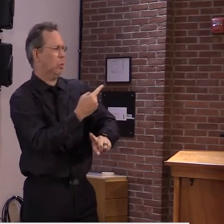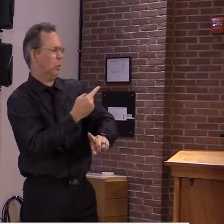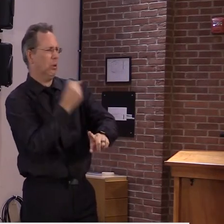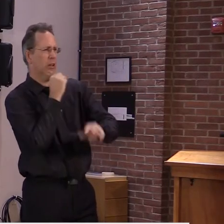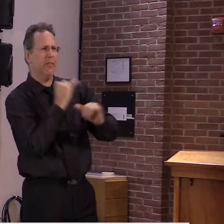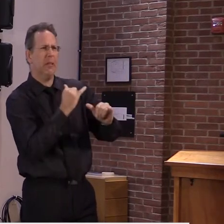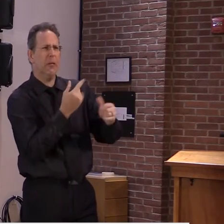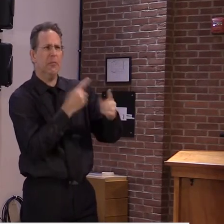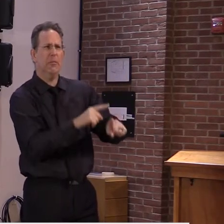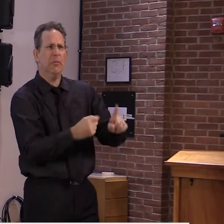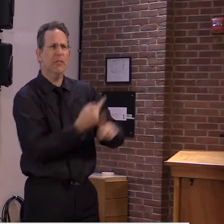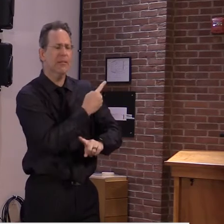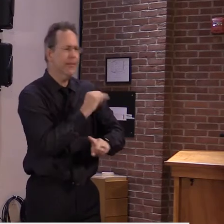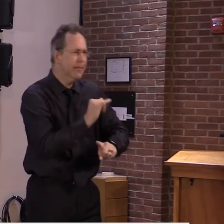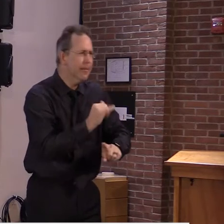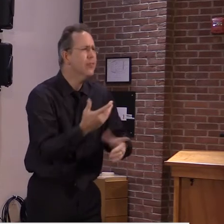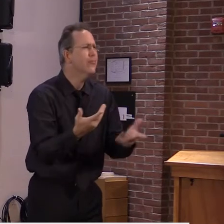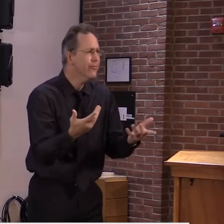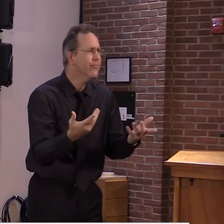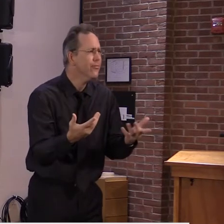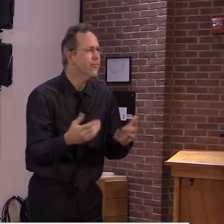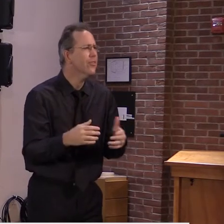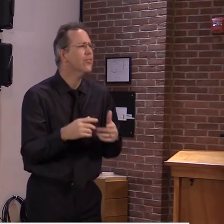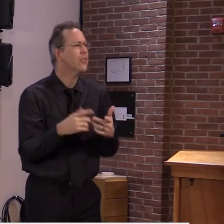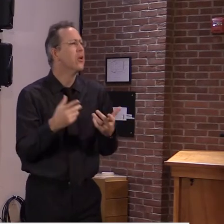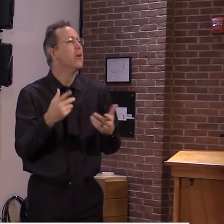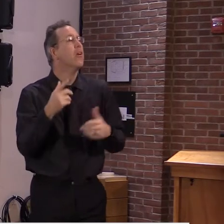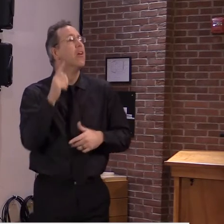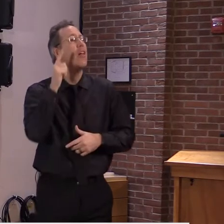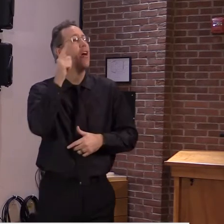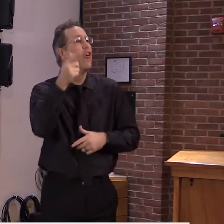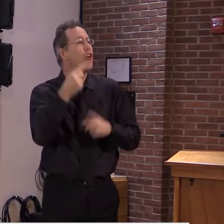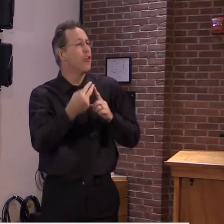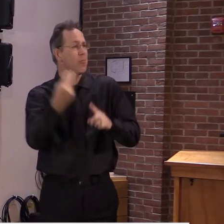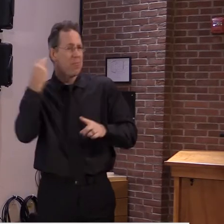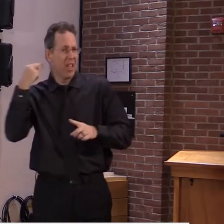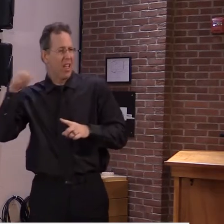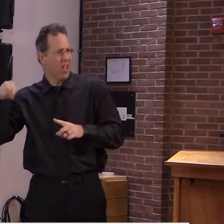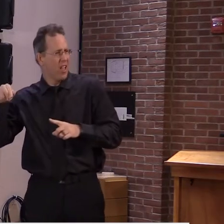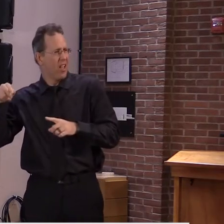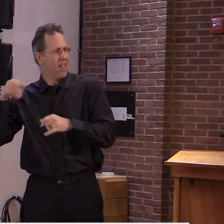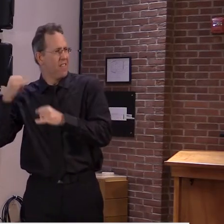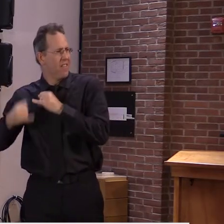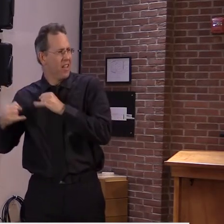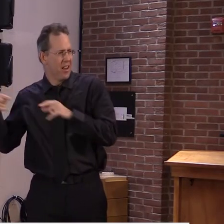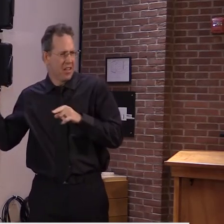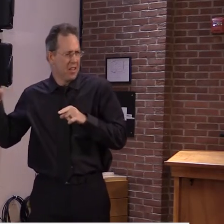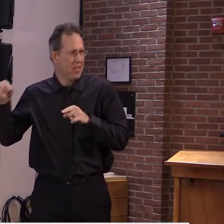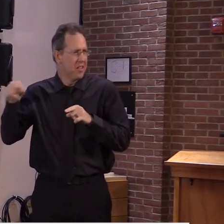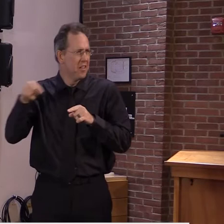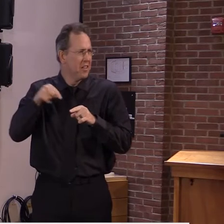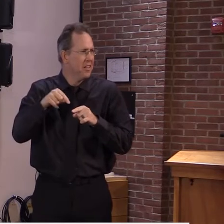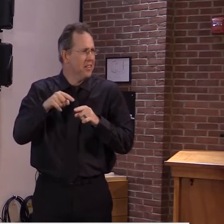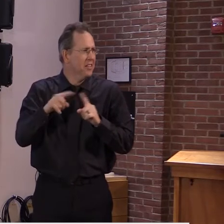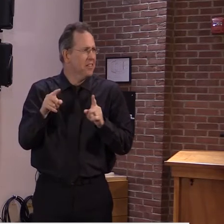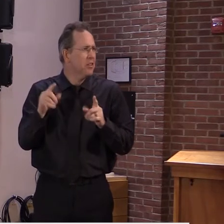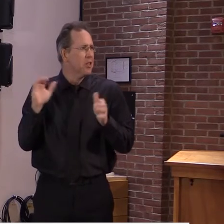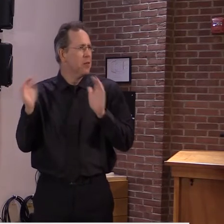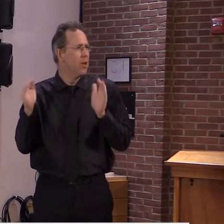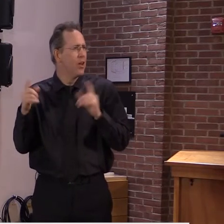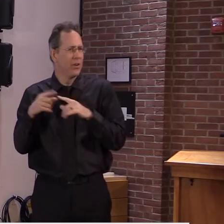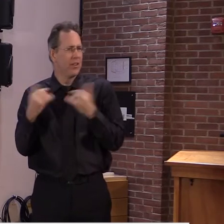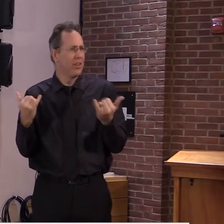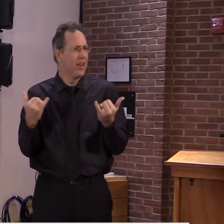part of that evaluation will be, in the end, when people look back, comparing the relative performances of states